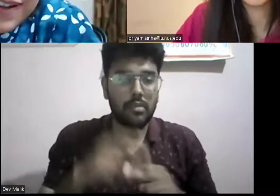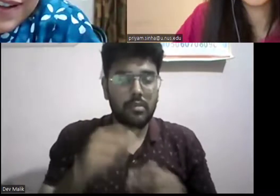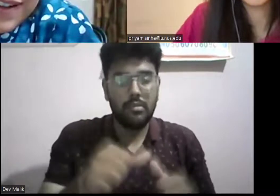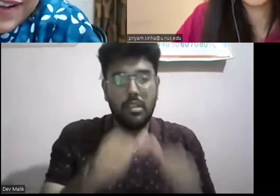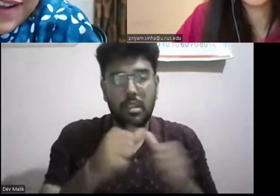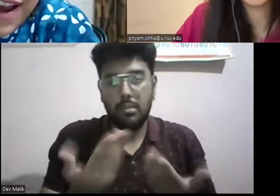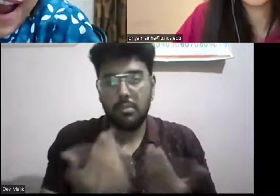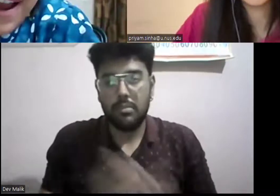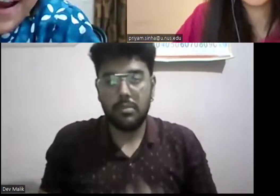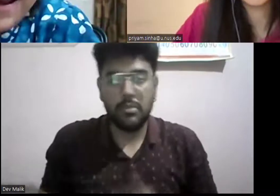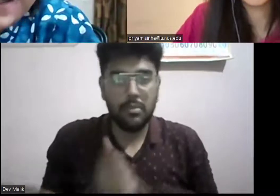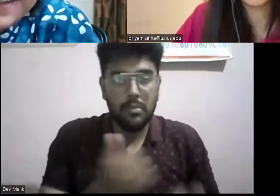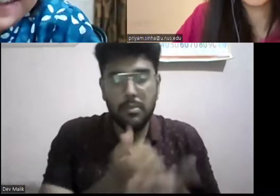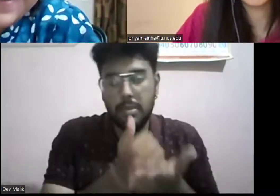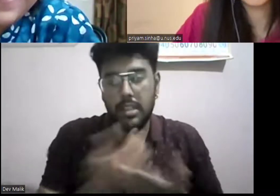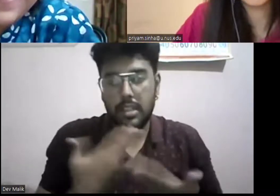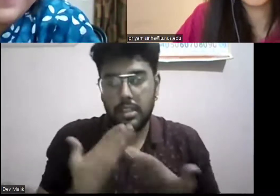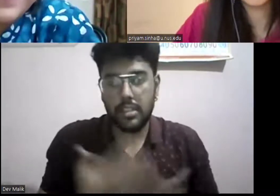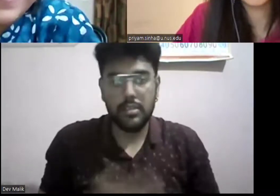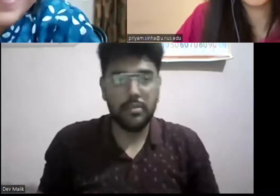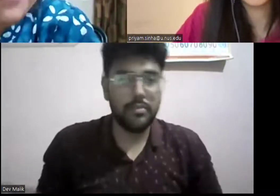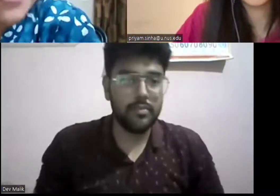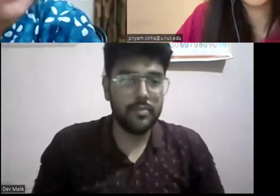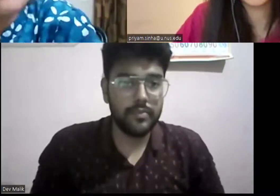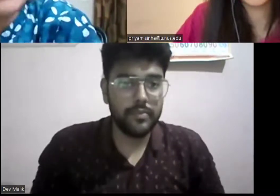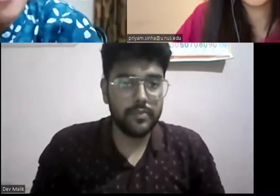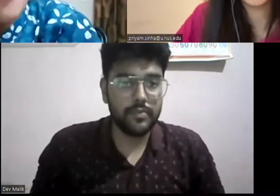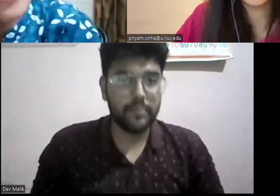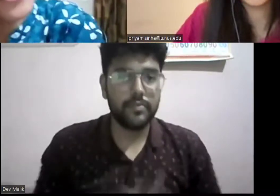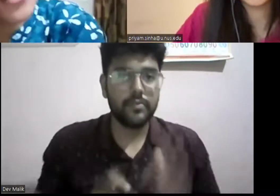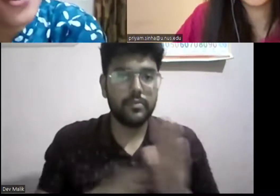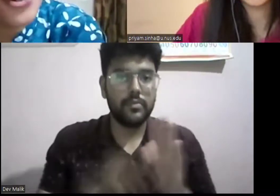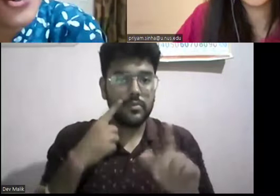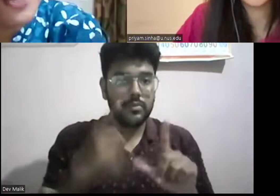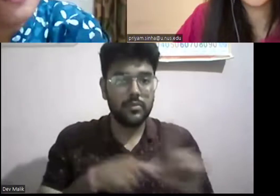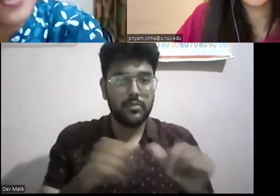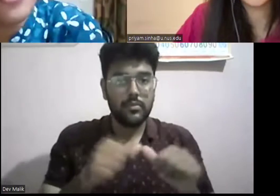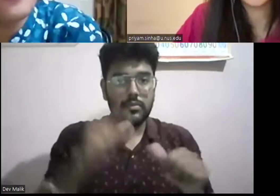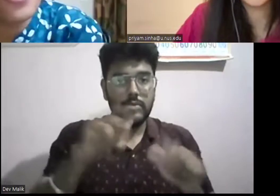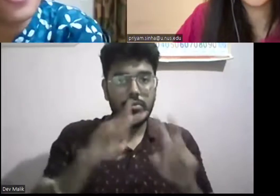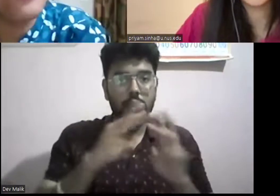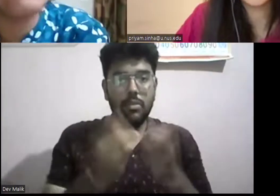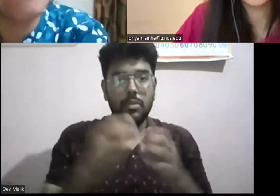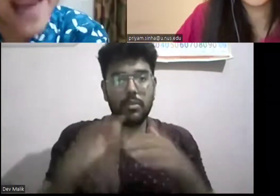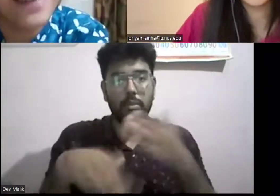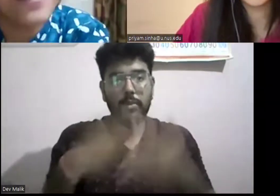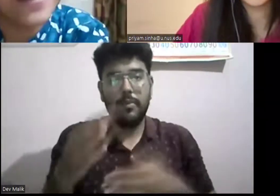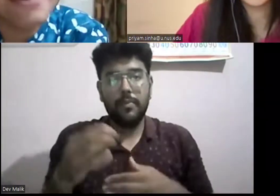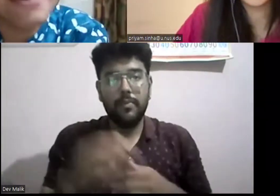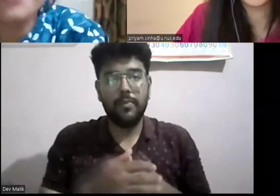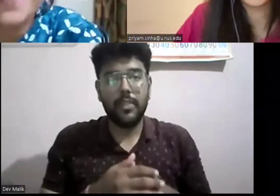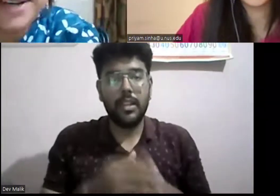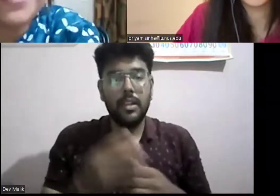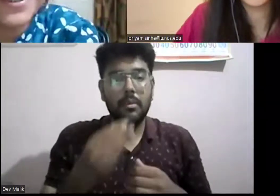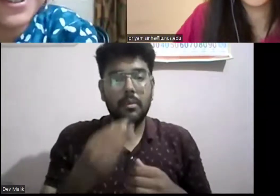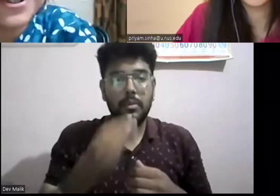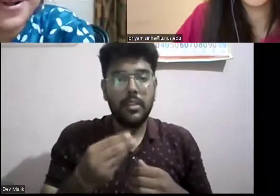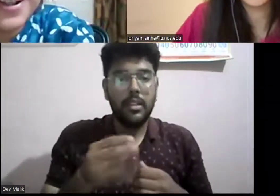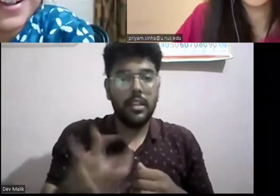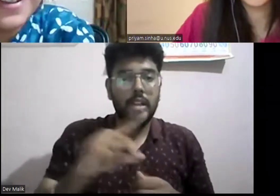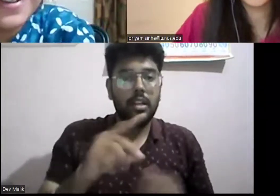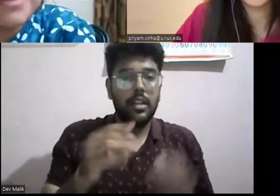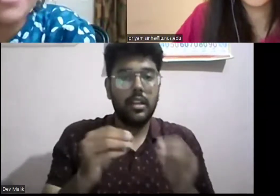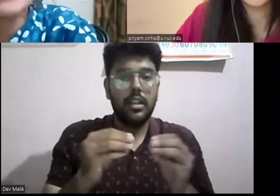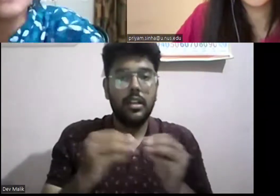way, it will be helpful. I think, Ria, when after this workshop, when you go and watch Black again, maybe then we can